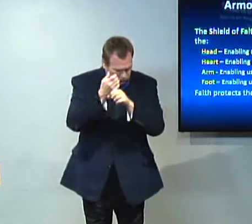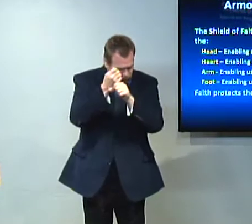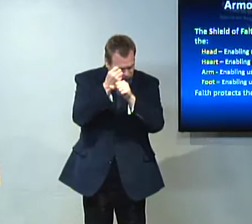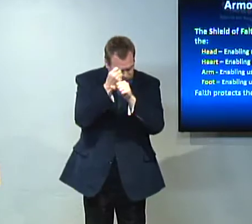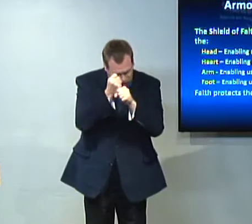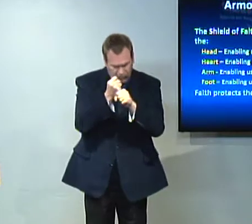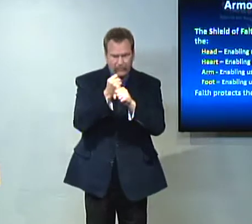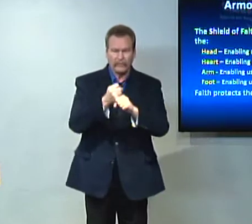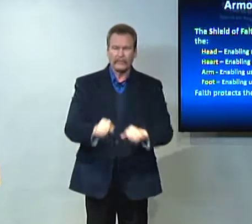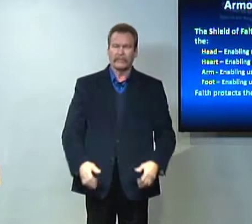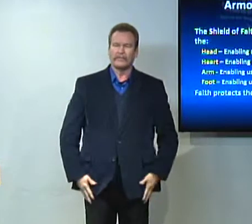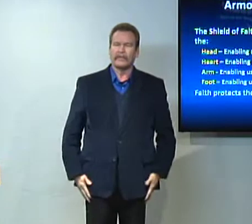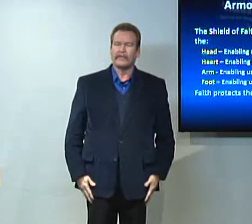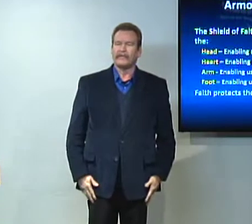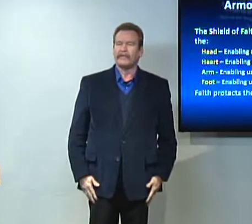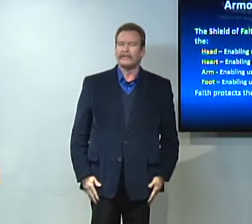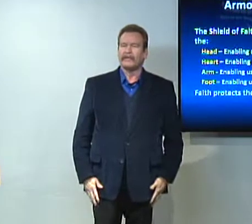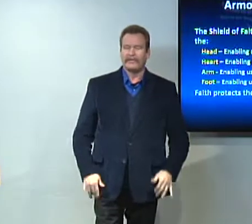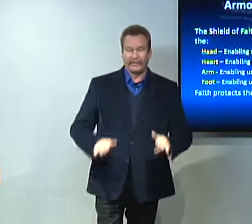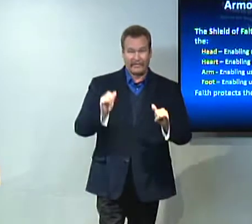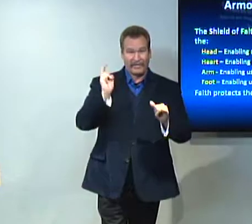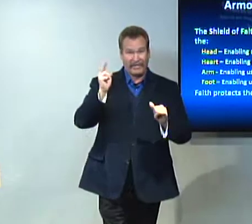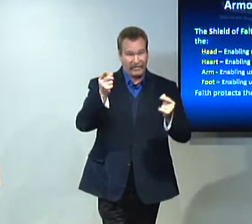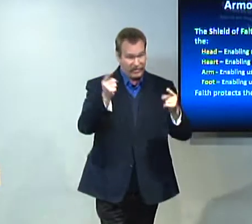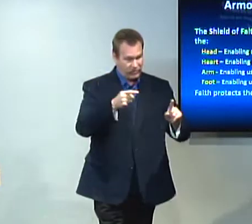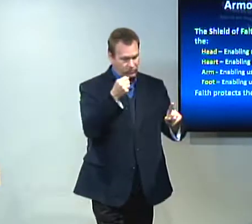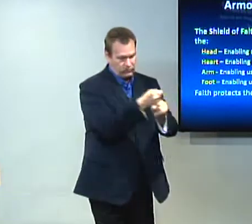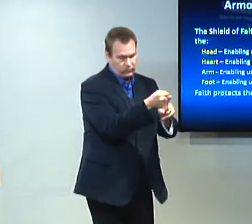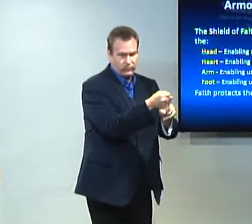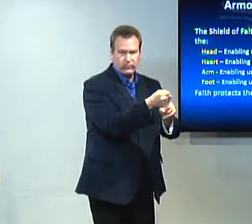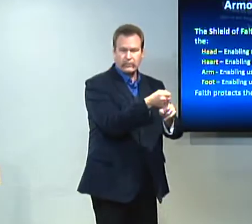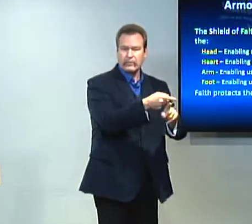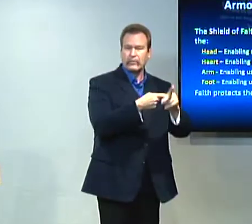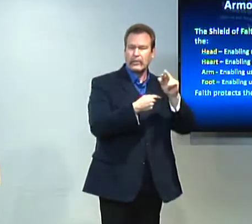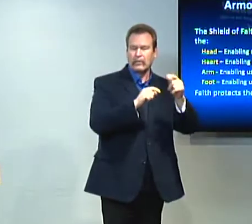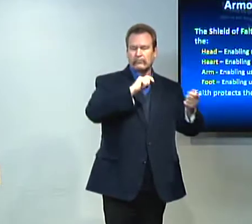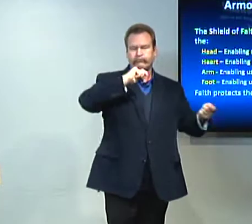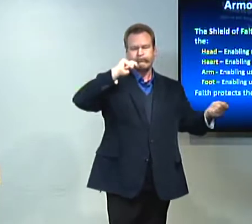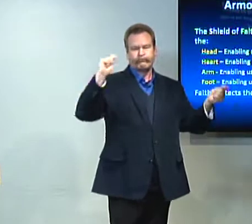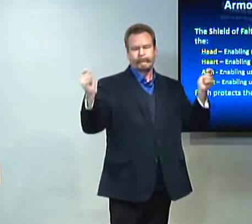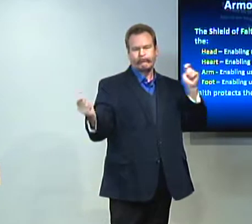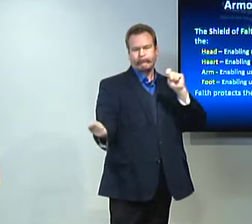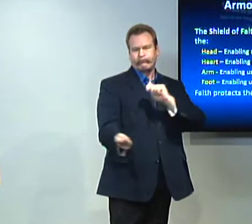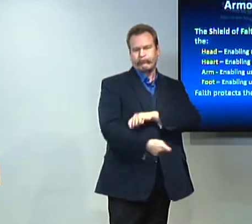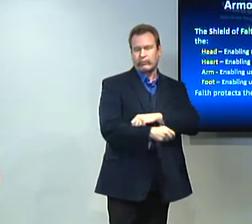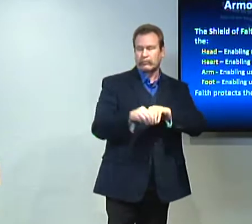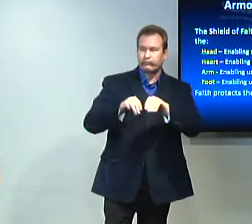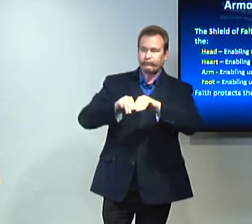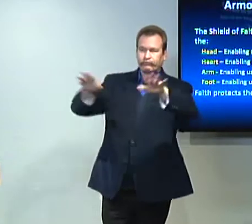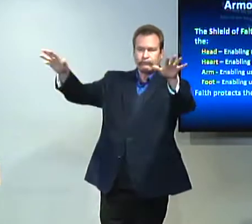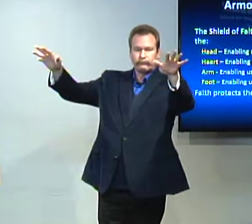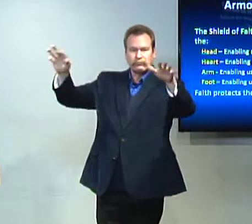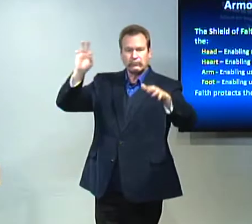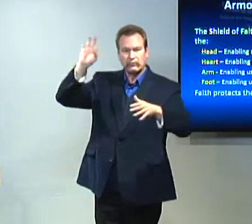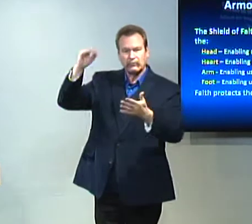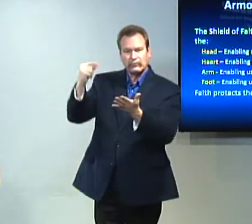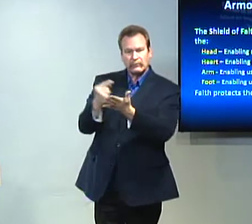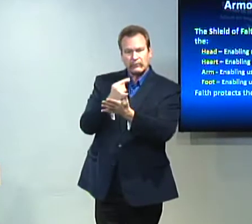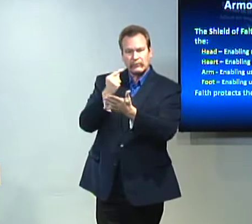humble man. He had great faith. So historically, we see that Paul was